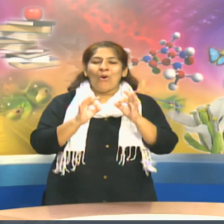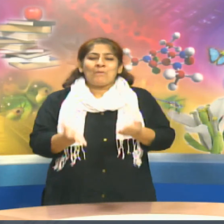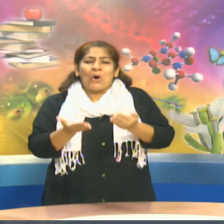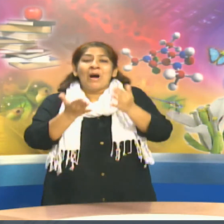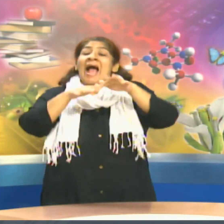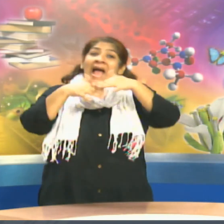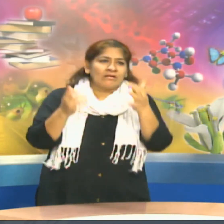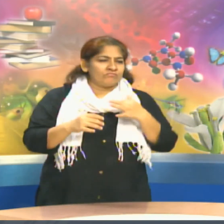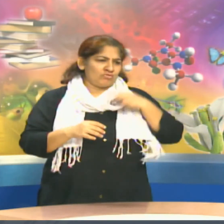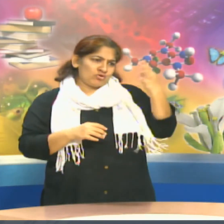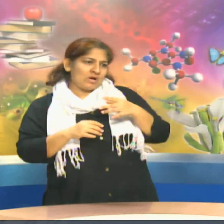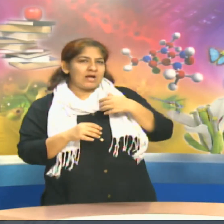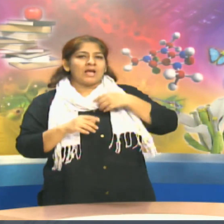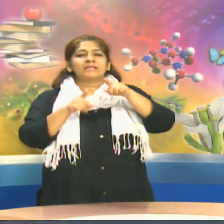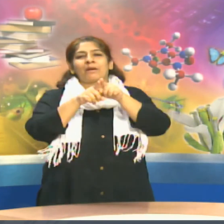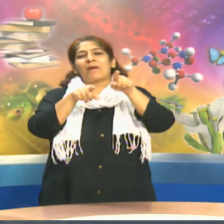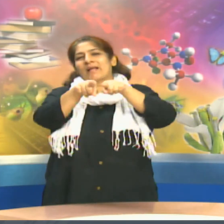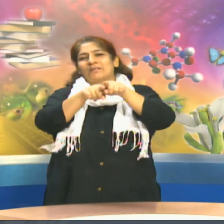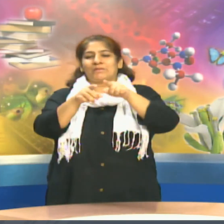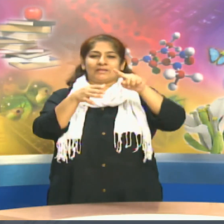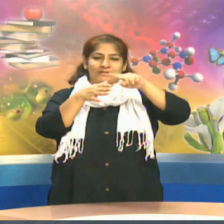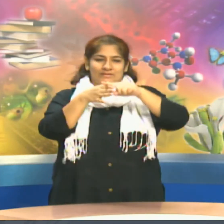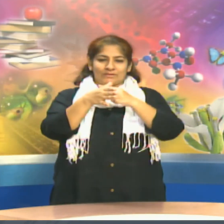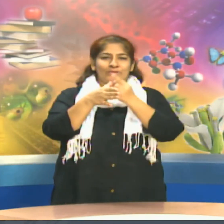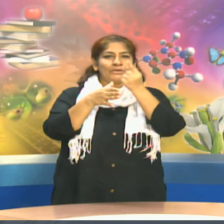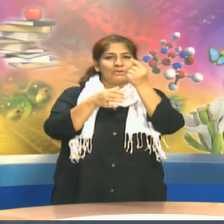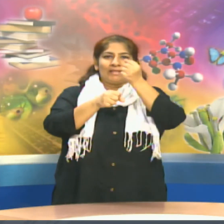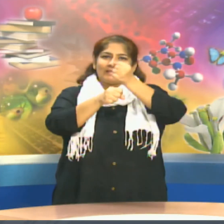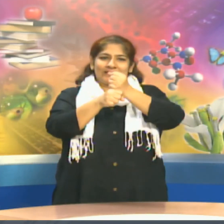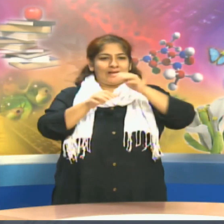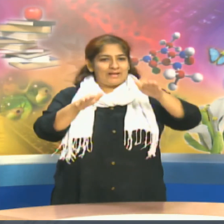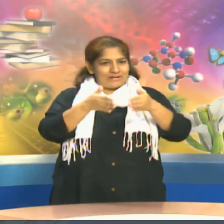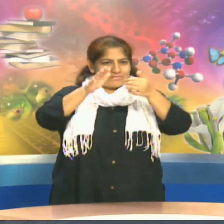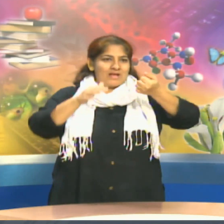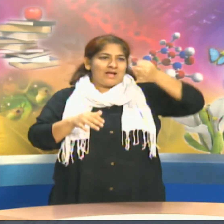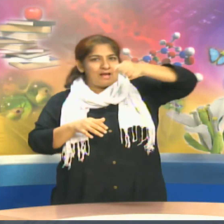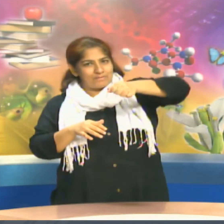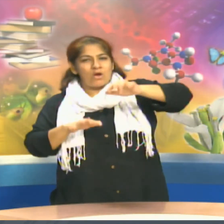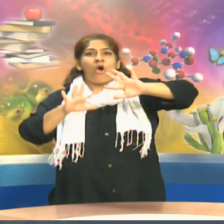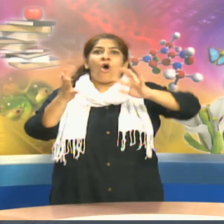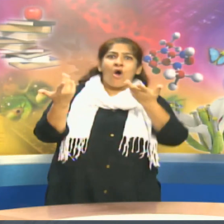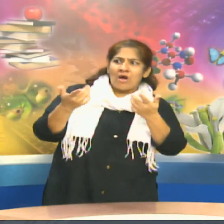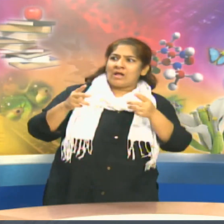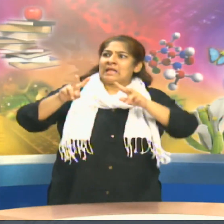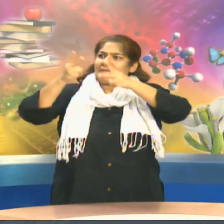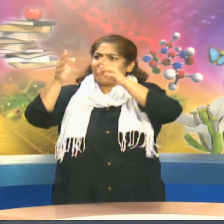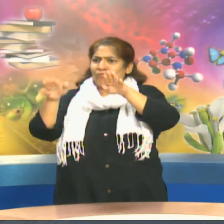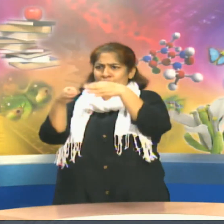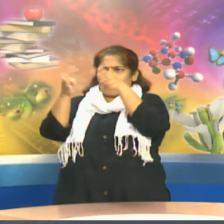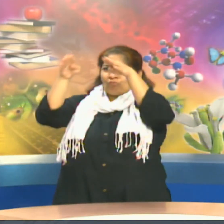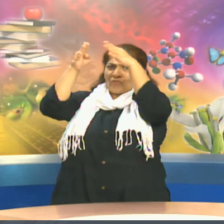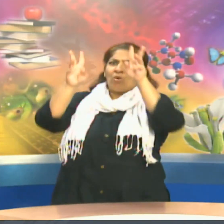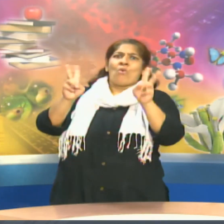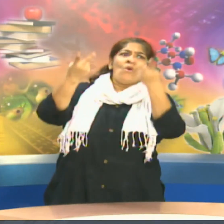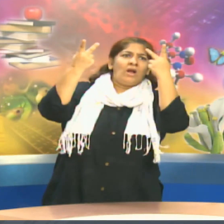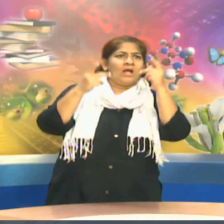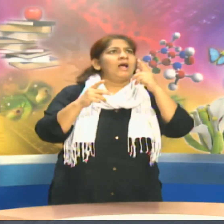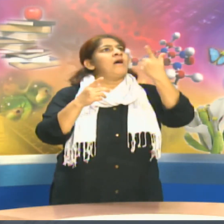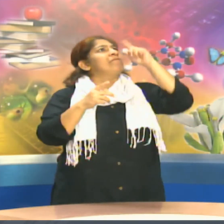their ideas and trying to improve the work. Just for example, if someone is making